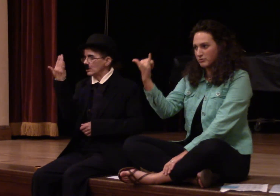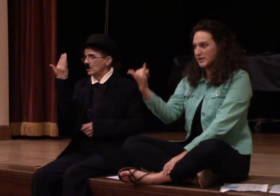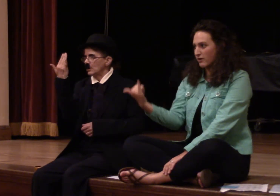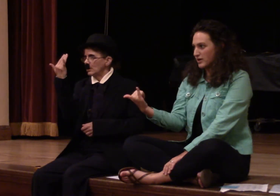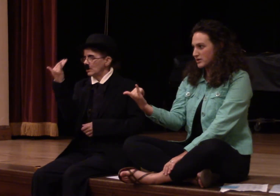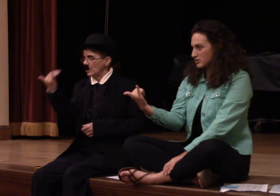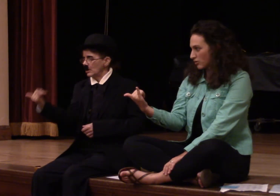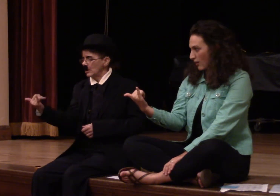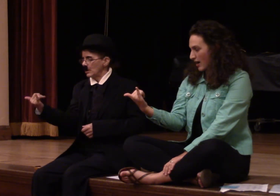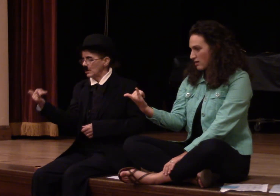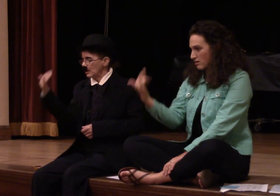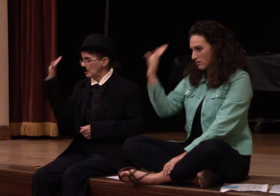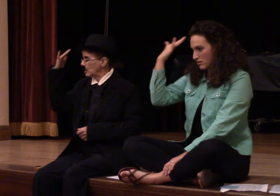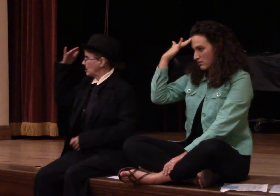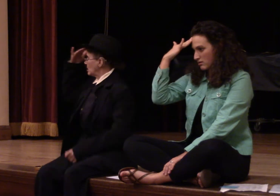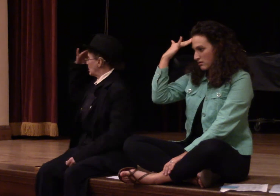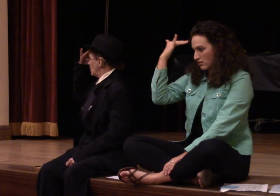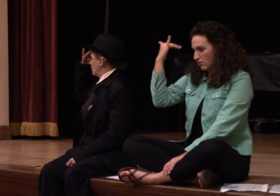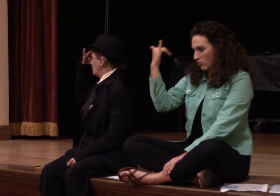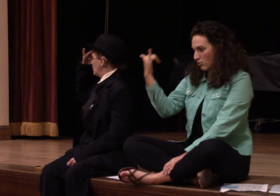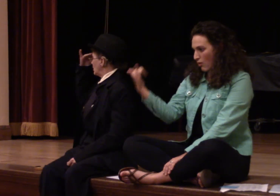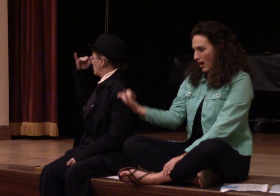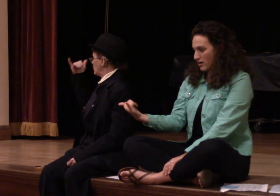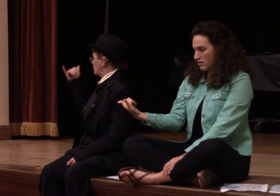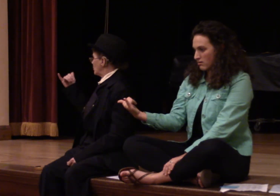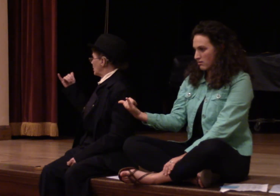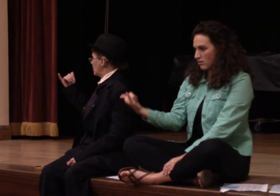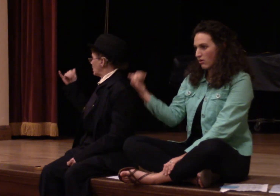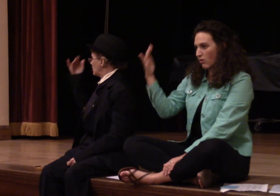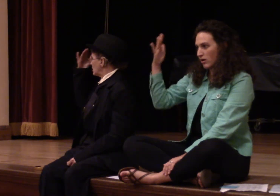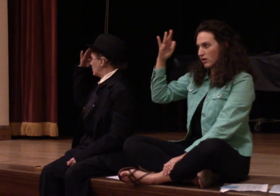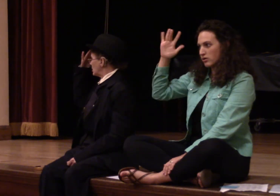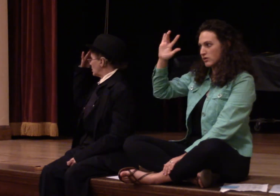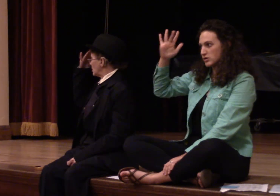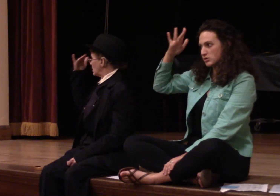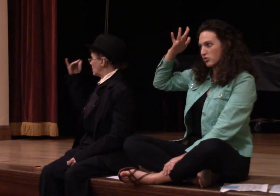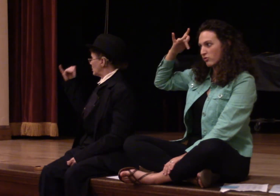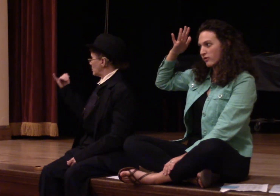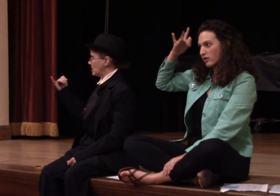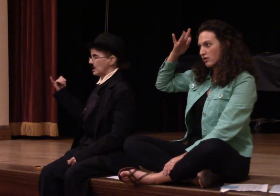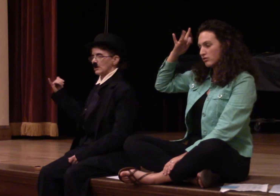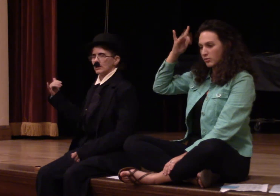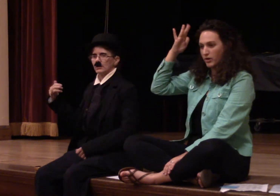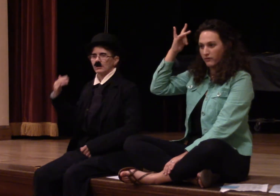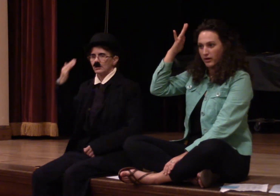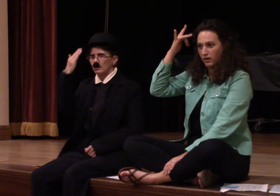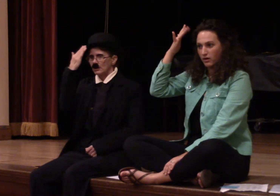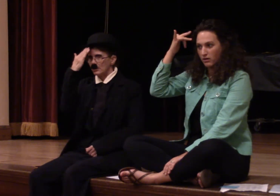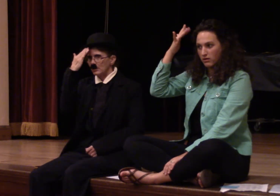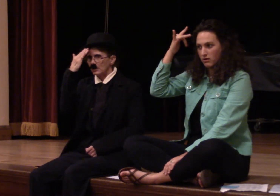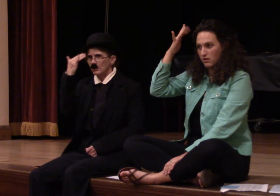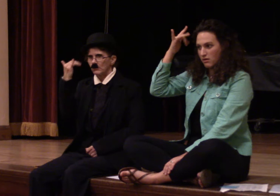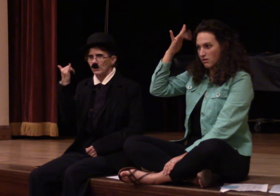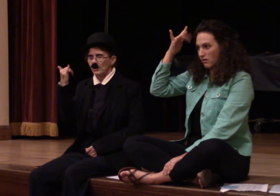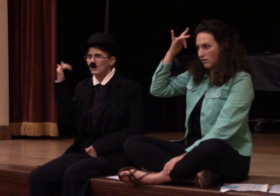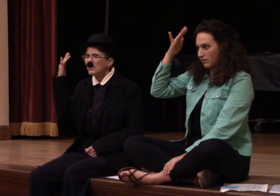down into a Y, Y, or you can just move your middle finger up top.